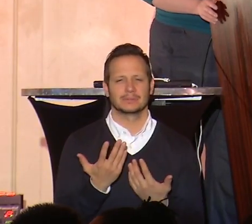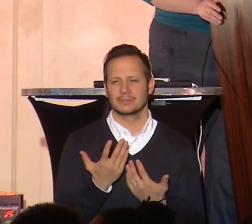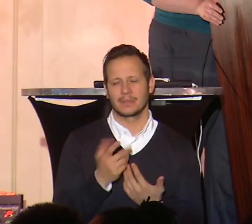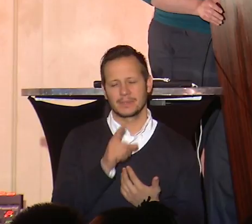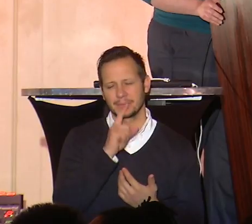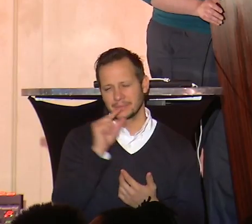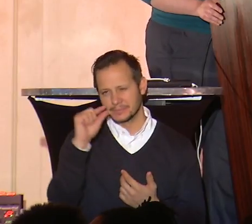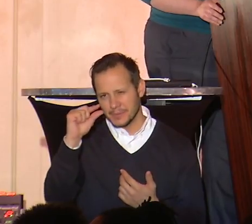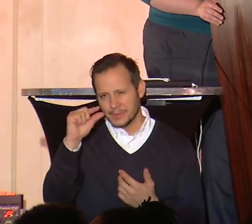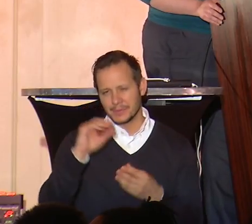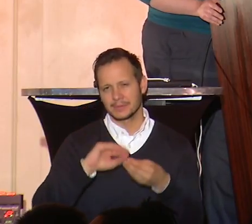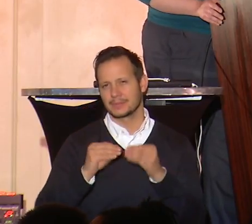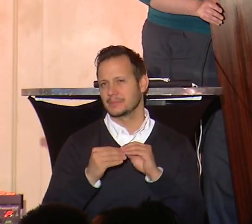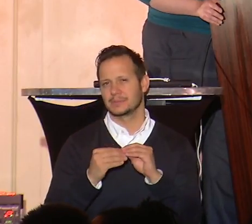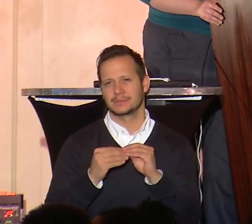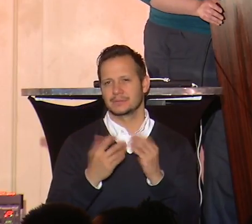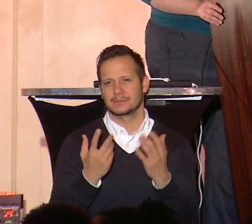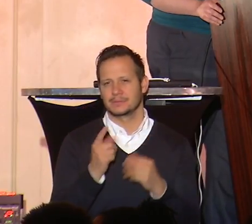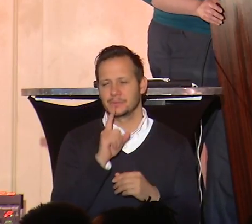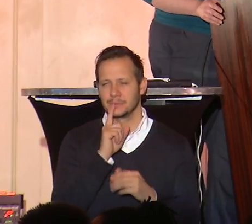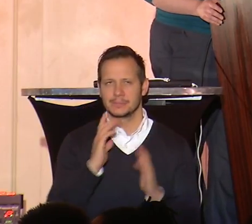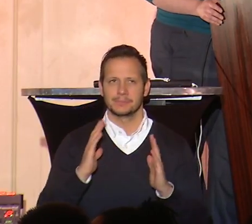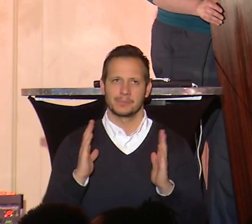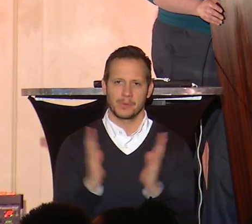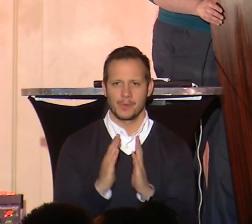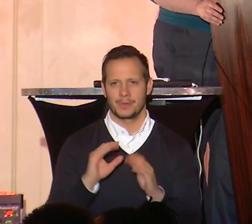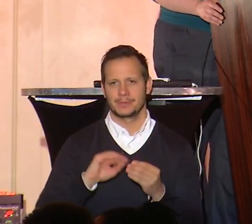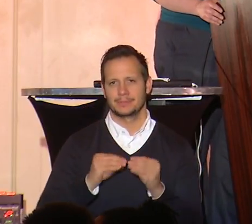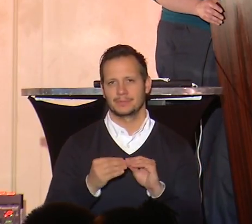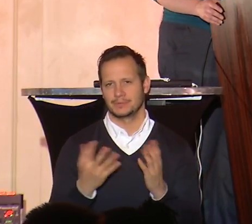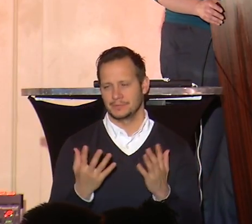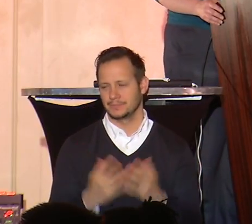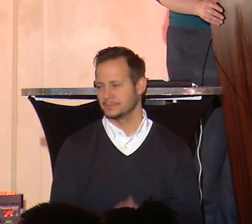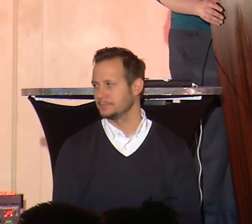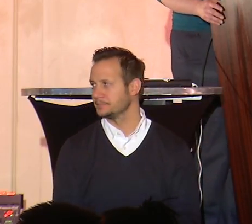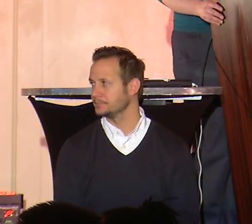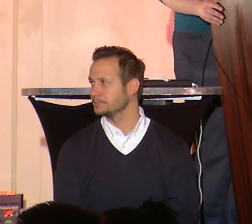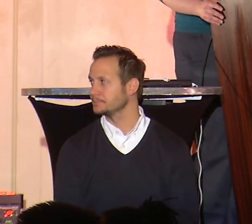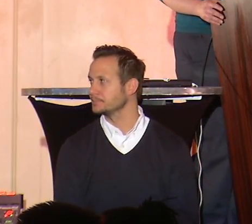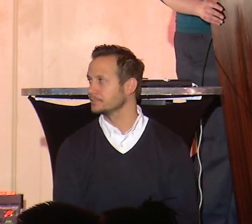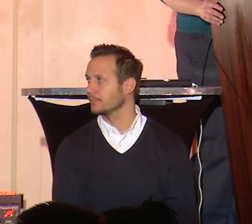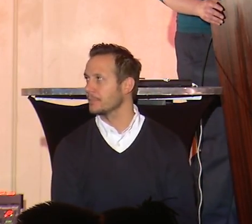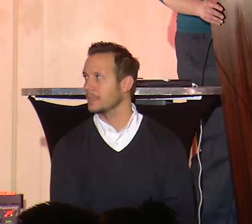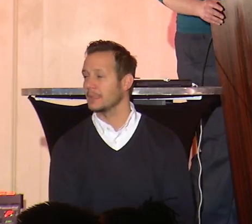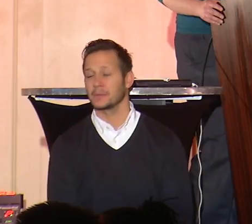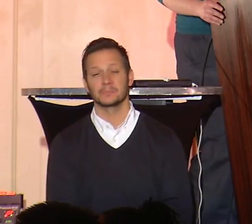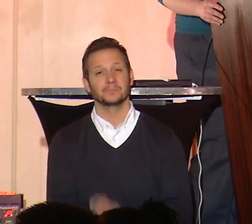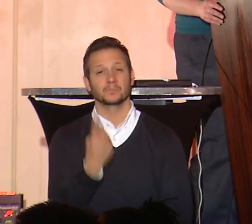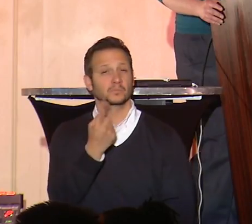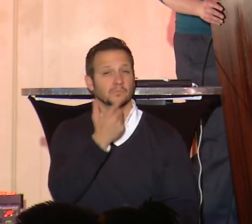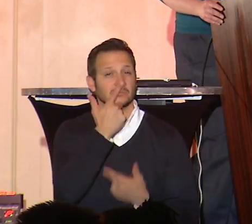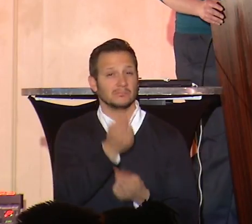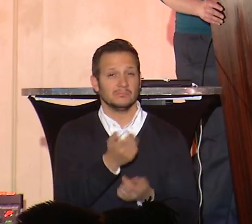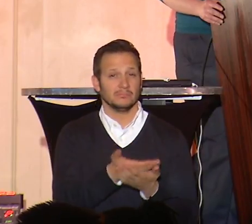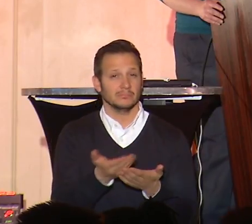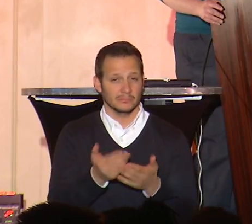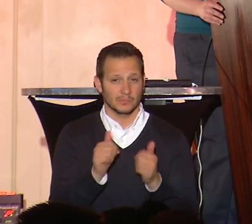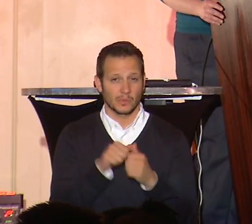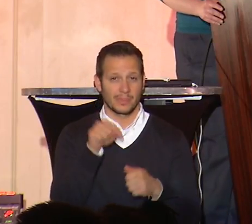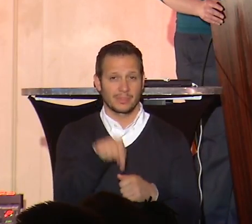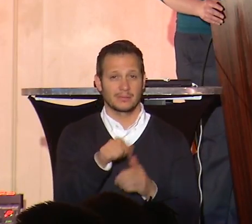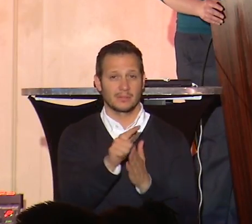very small numbers of people. Very, very small numbers of people. One of the interesting things about the Death with Dignity Act is